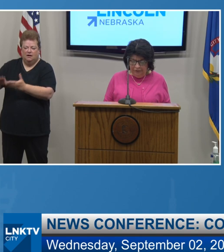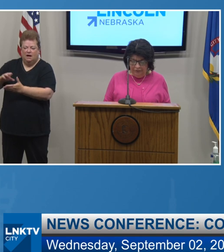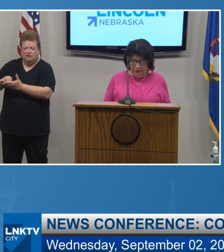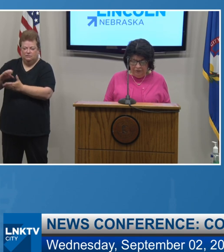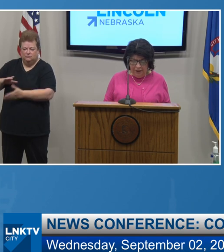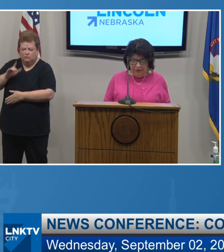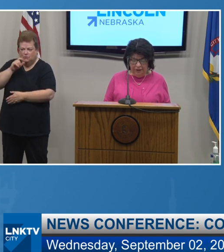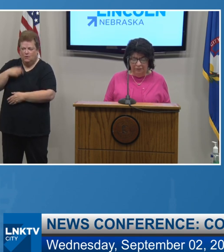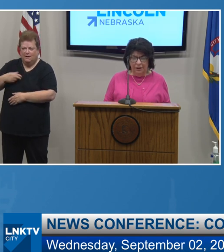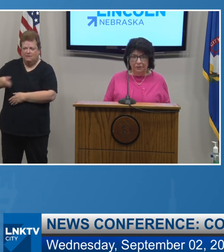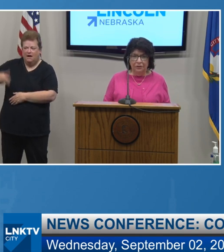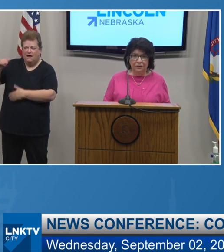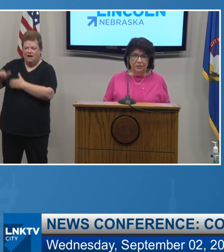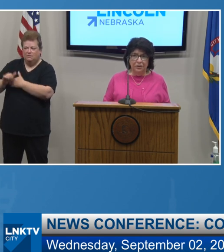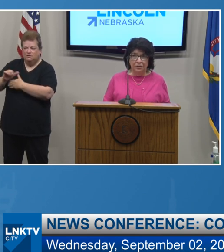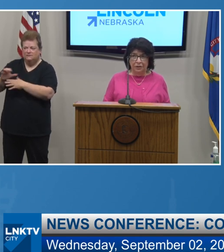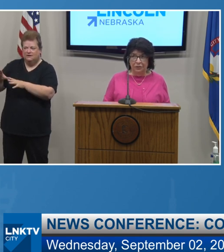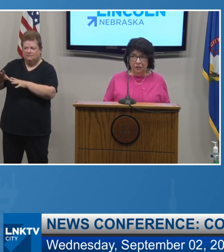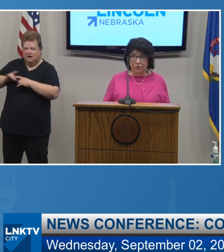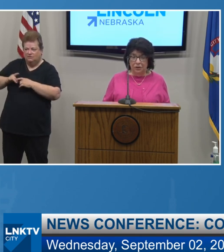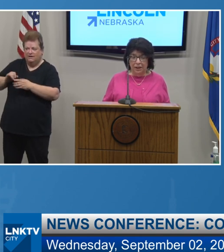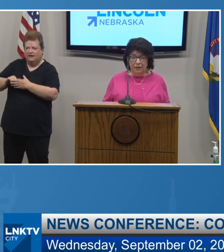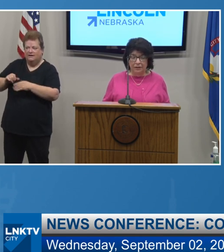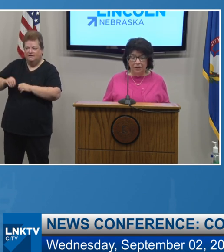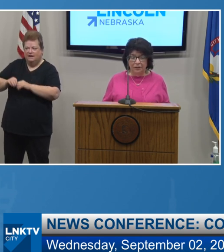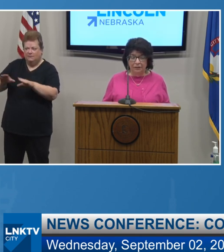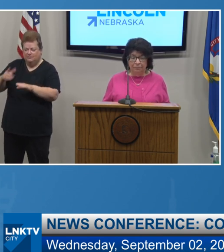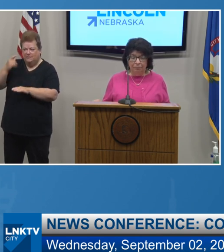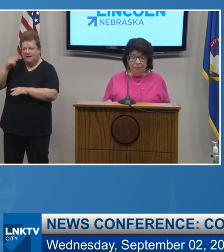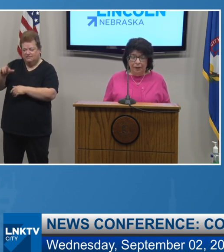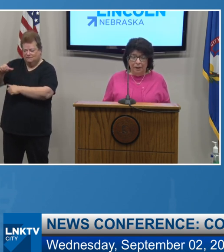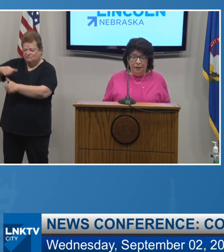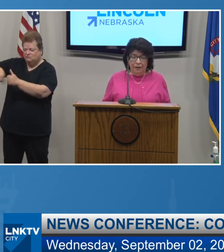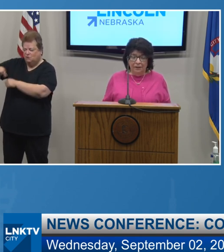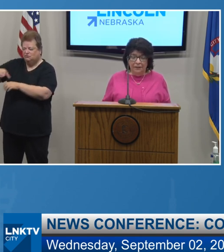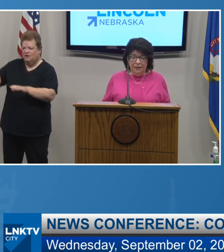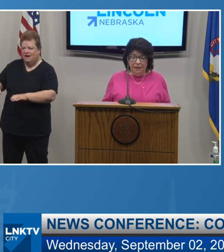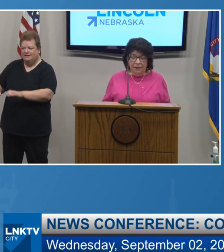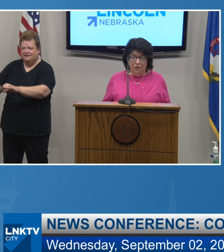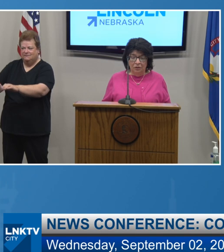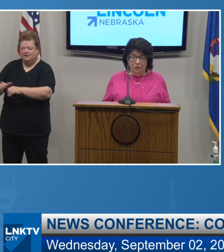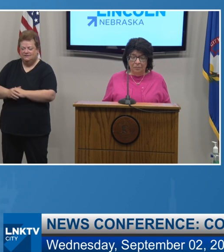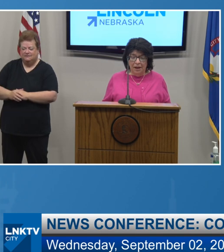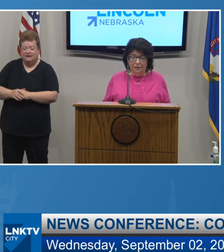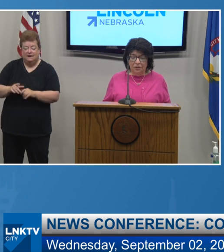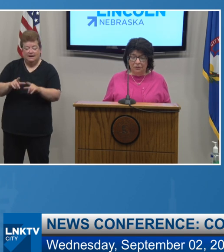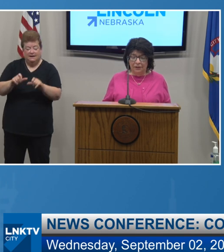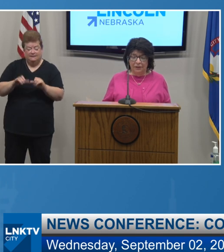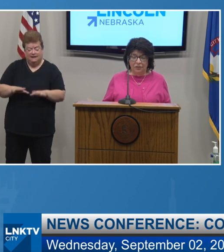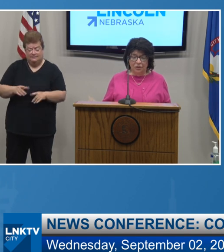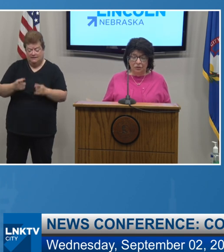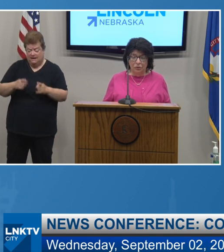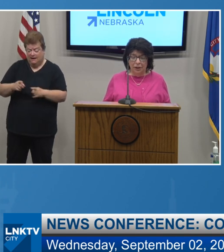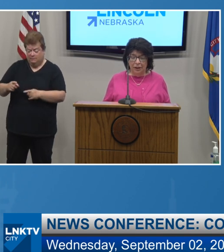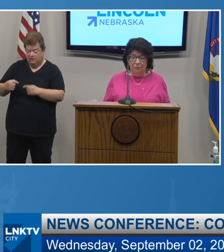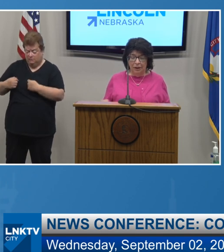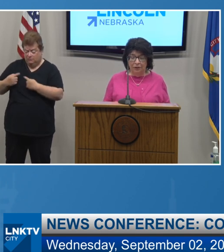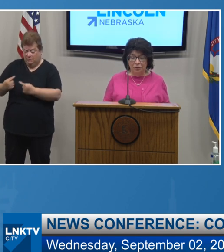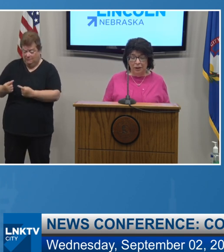higher risk of contracting the virus due to their social activities. Testing done over the past 2 weeks has